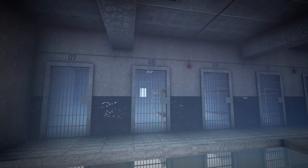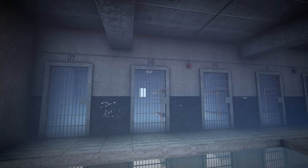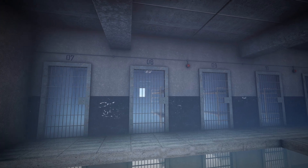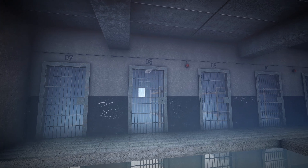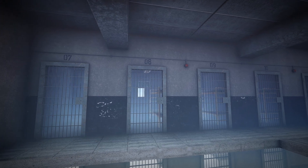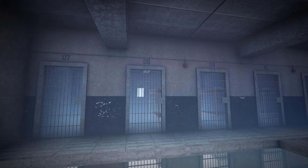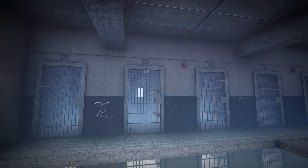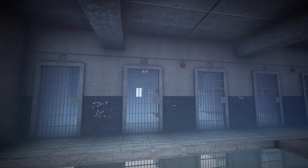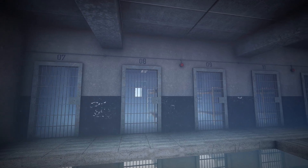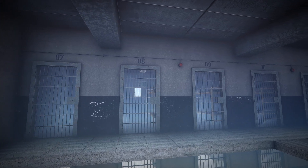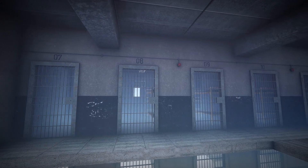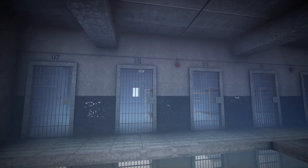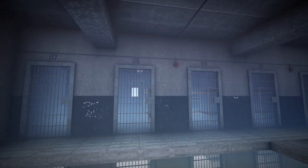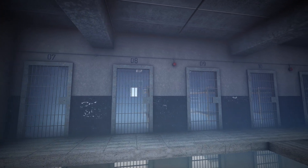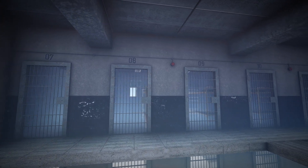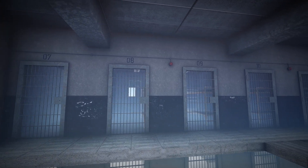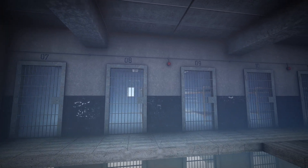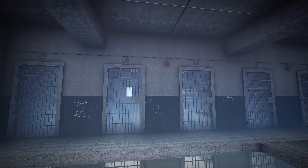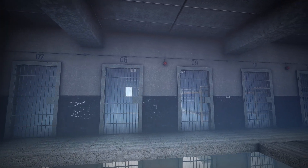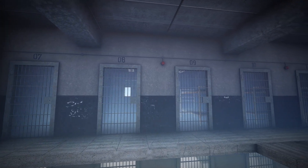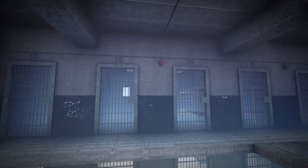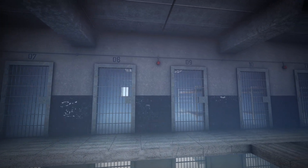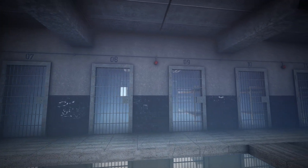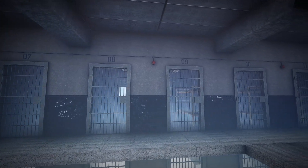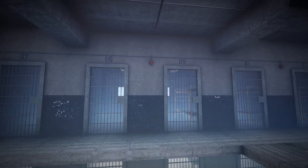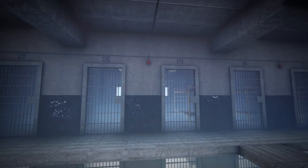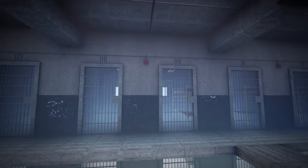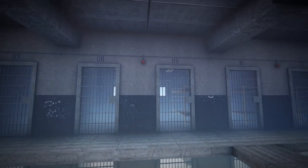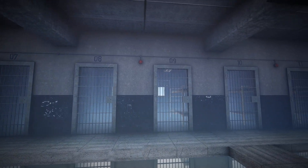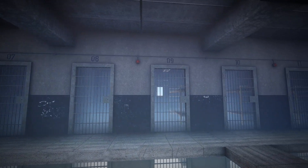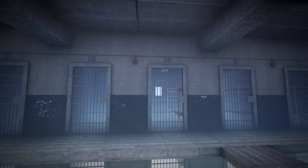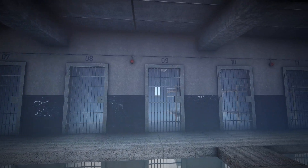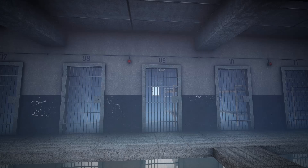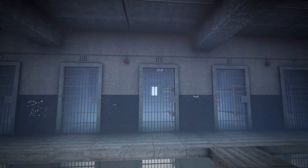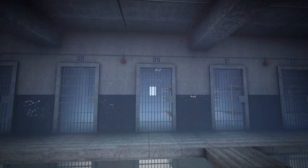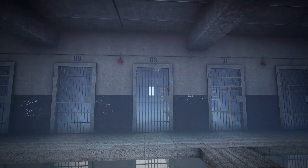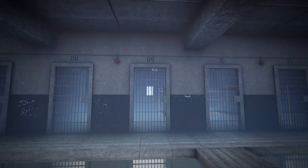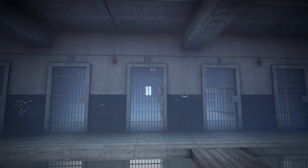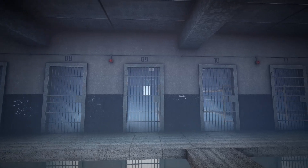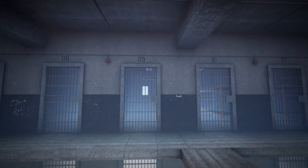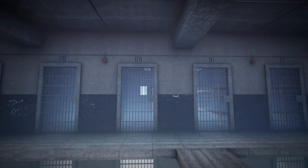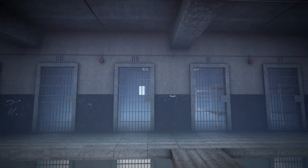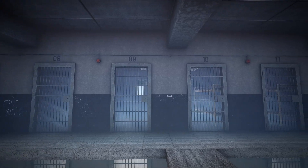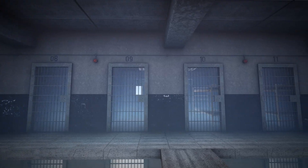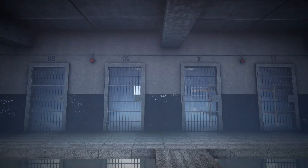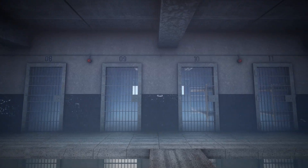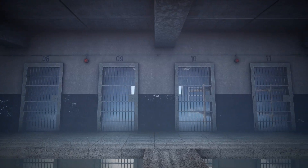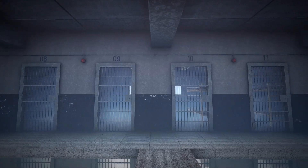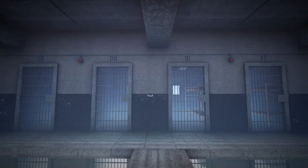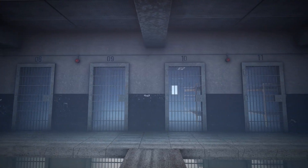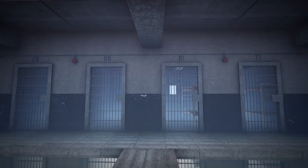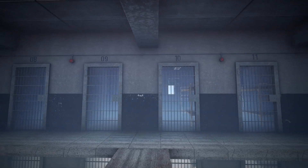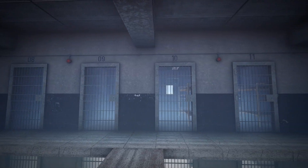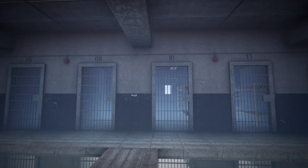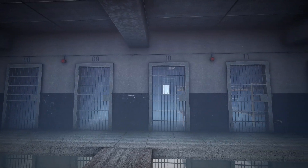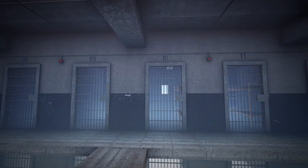legal paradox. He was deemed incompetent to stand trial because he can't participate in his own defense, but they weren't able to set him